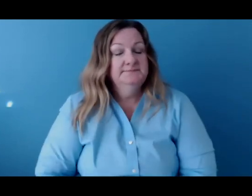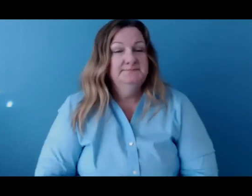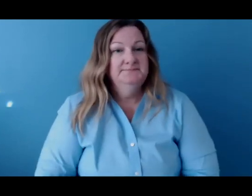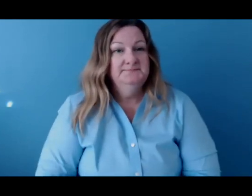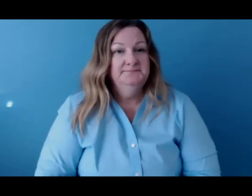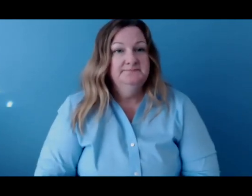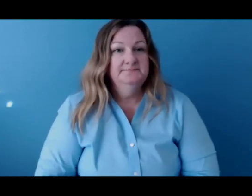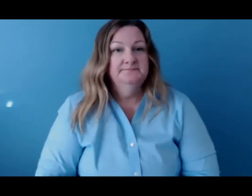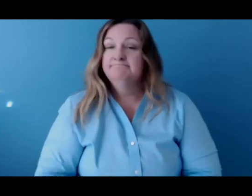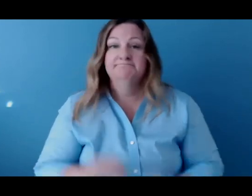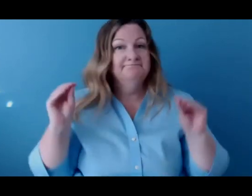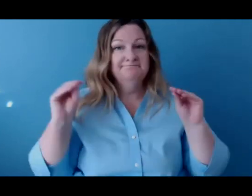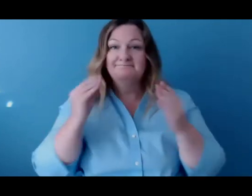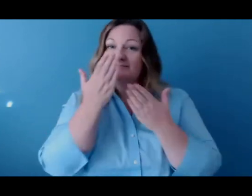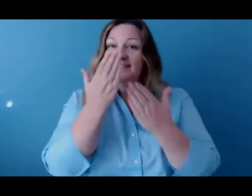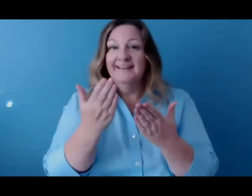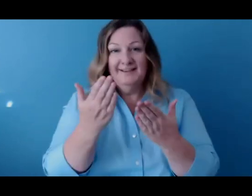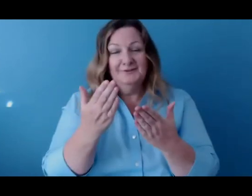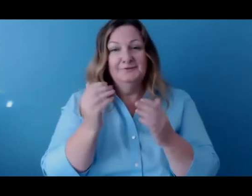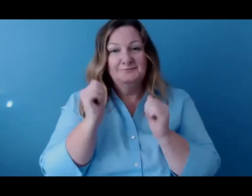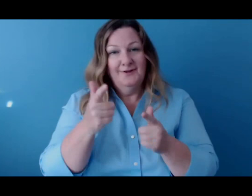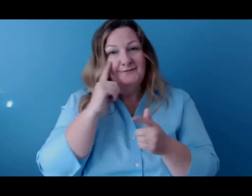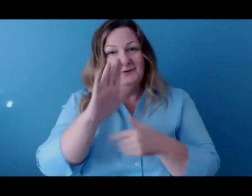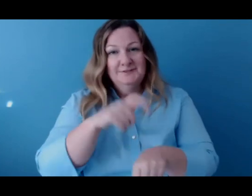And none from my end. Thank you everyone for making time.